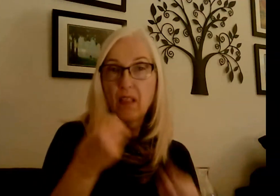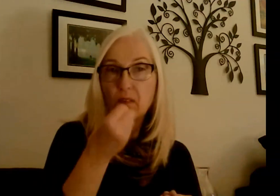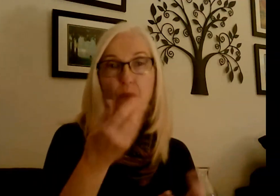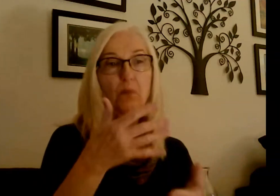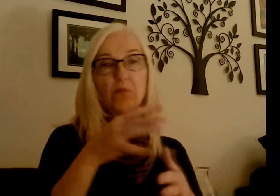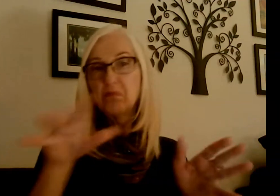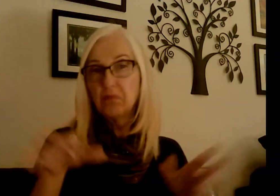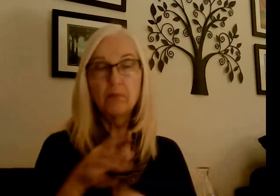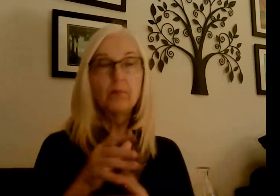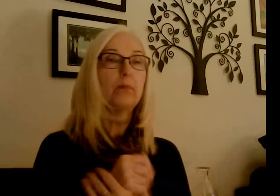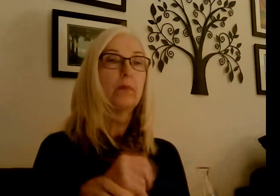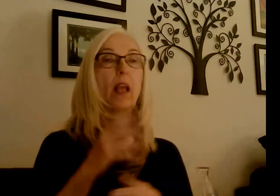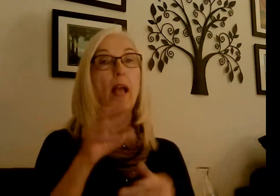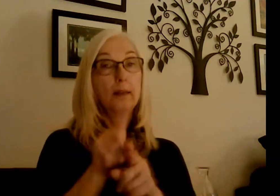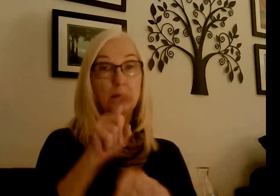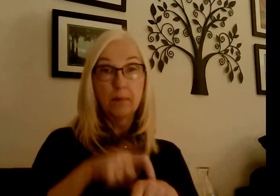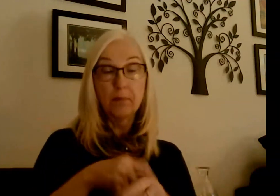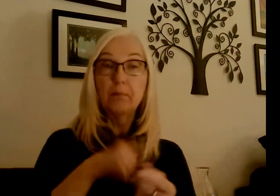the store and go shopping.